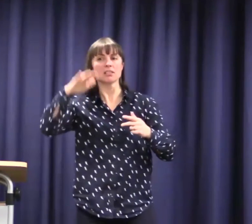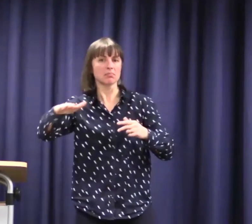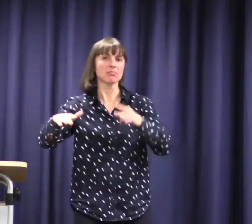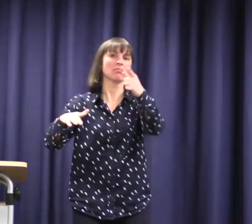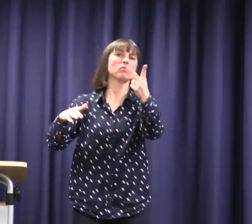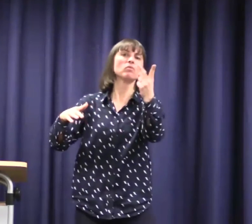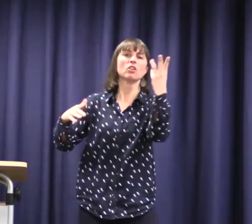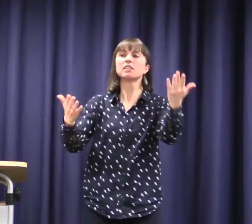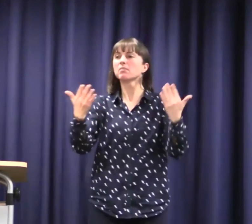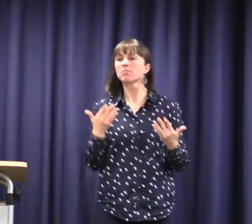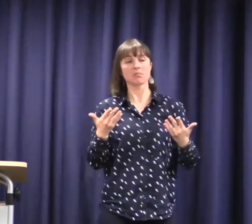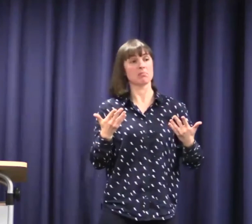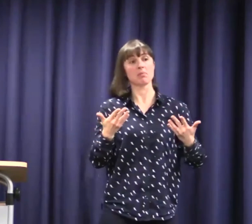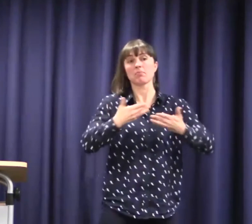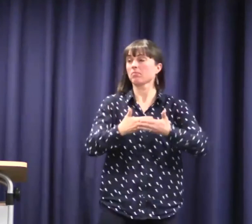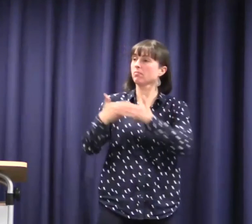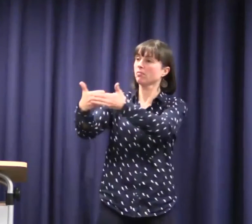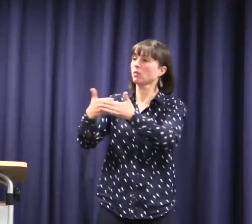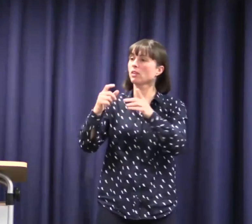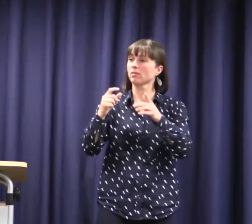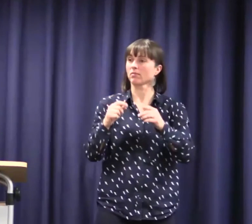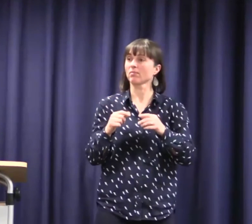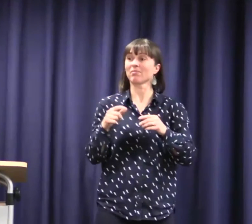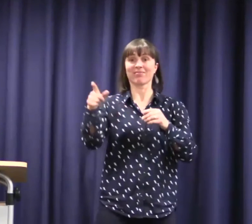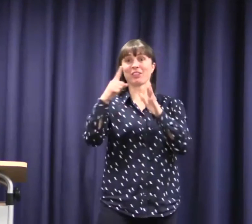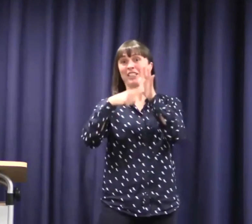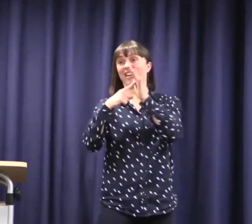here in East Melbourne or accessing via the live stream.